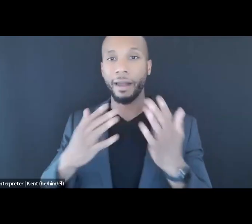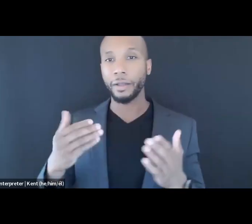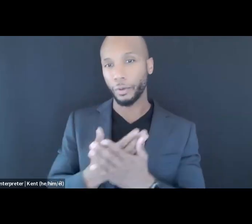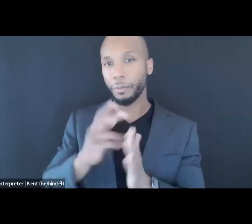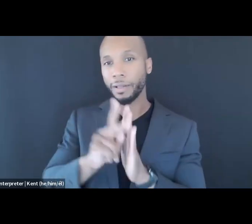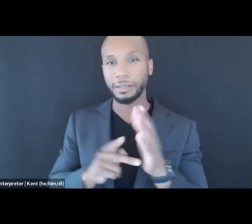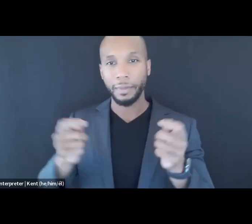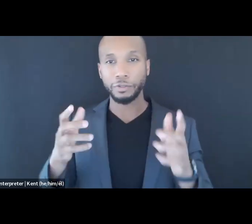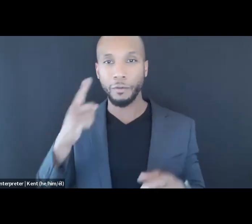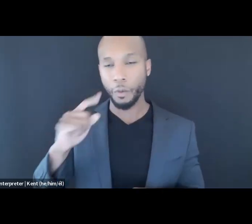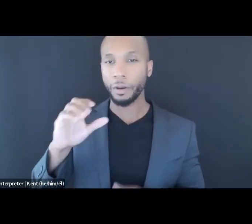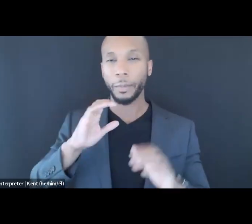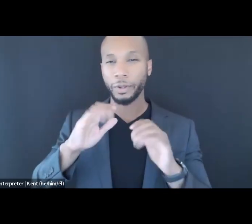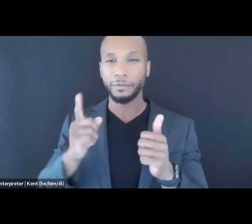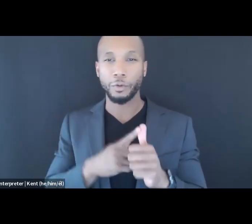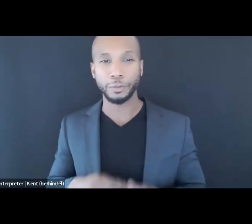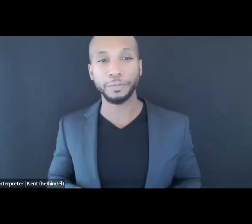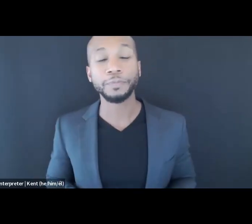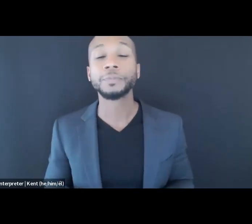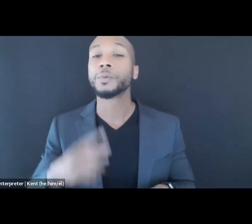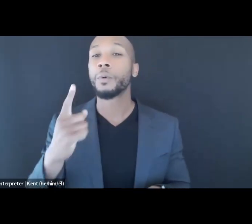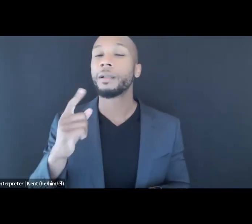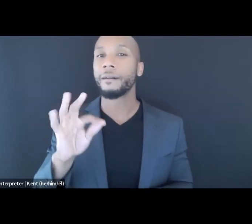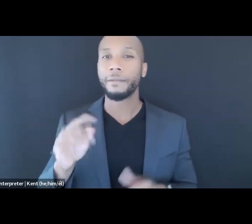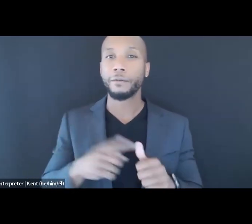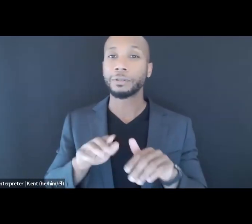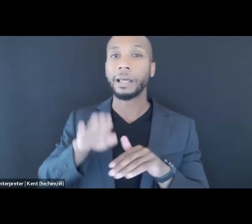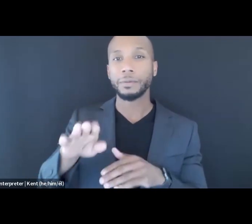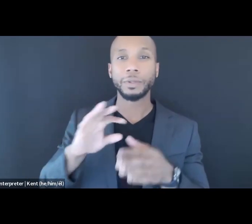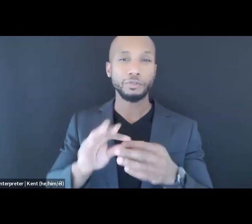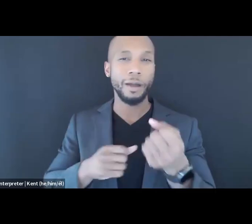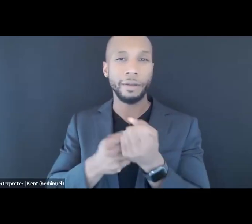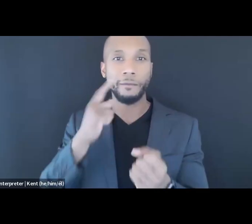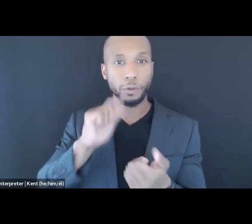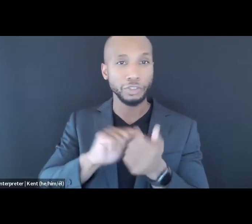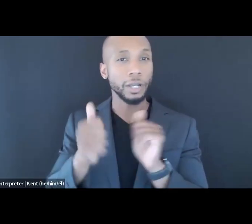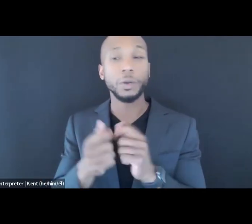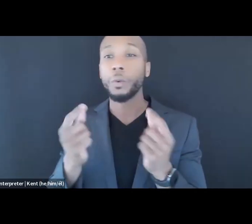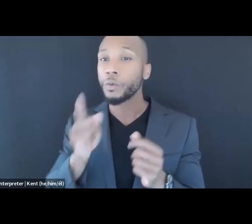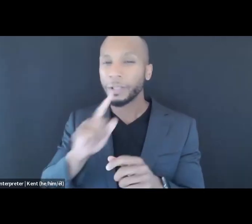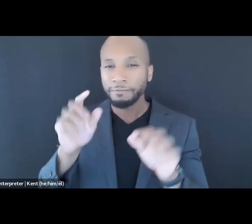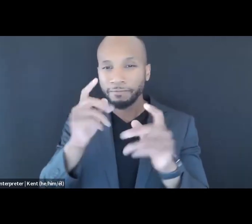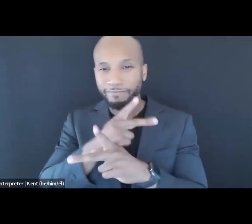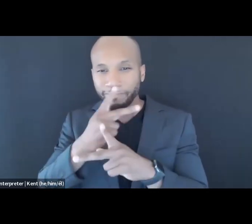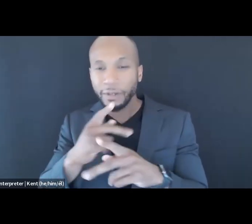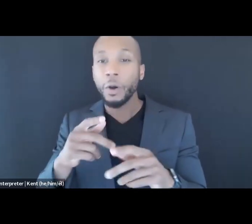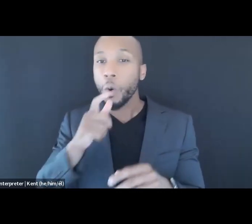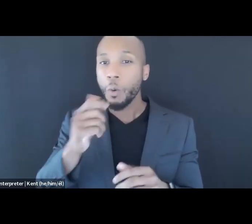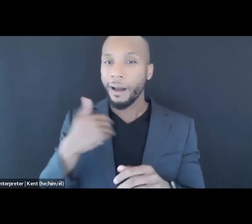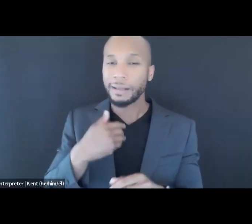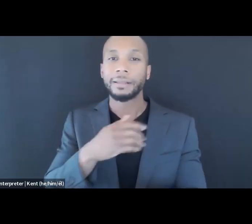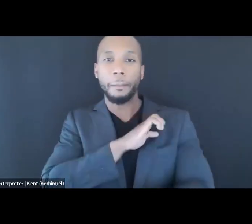for Communication First. So one of the first steps in advocating for change is to really find out who has the power